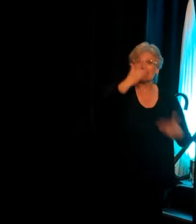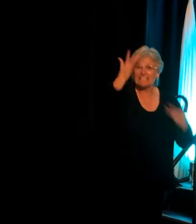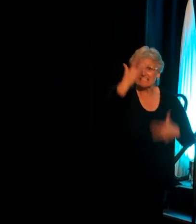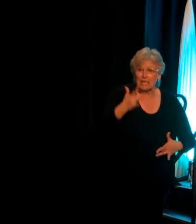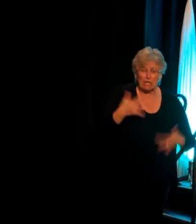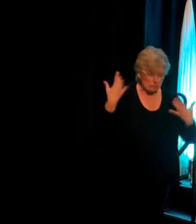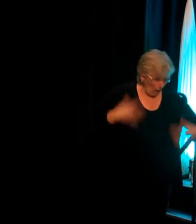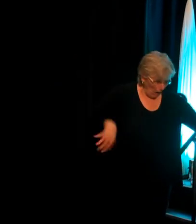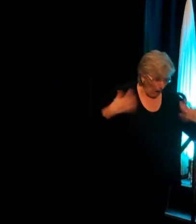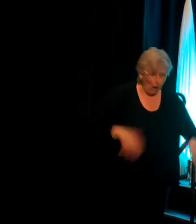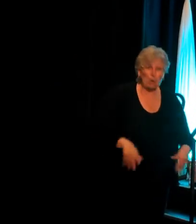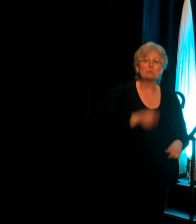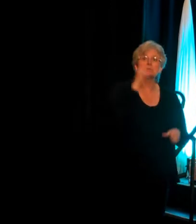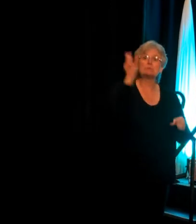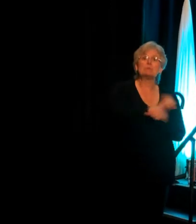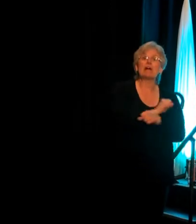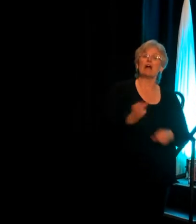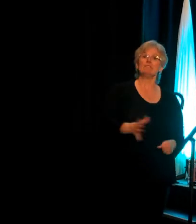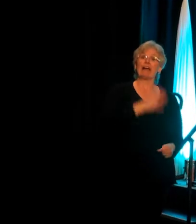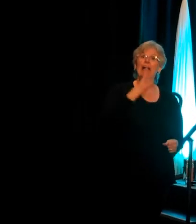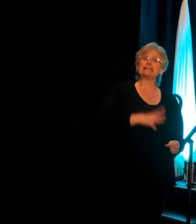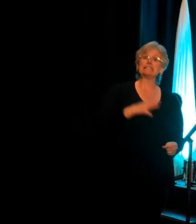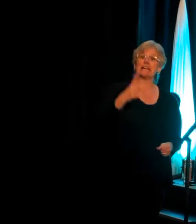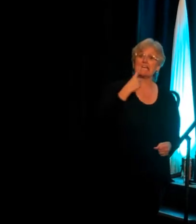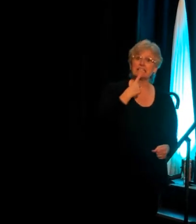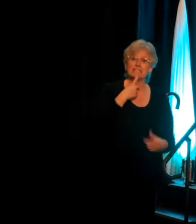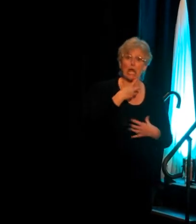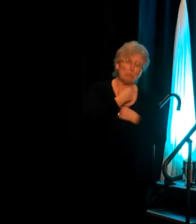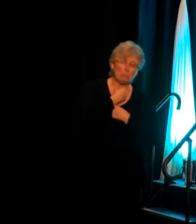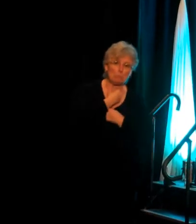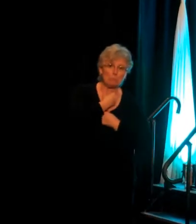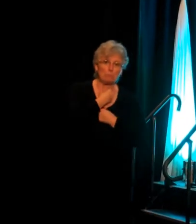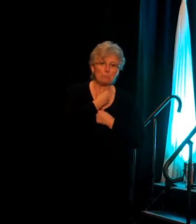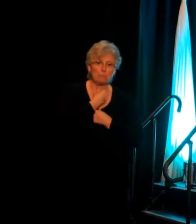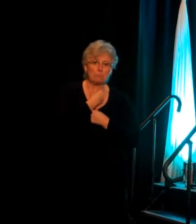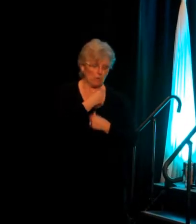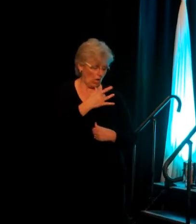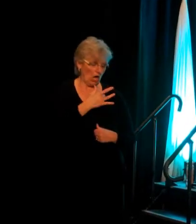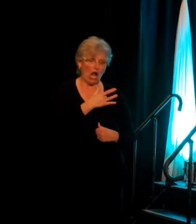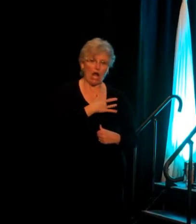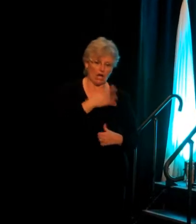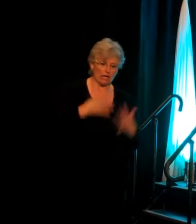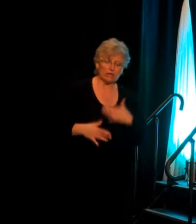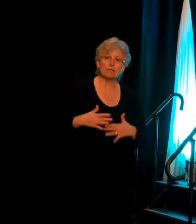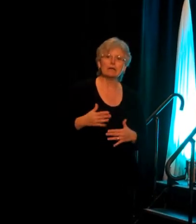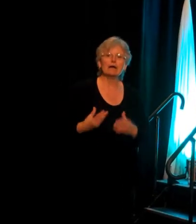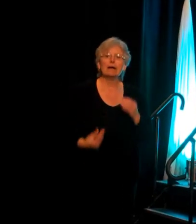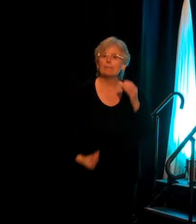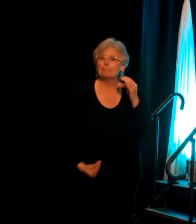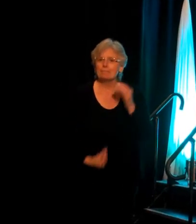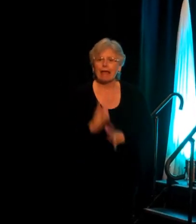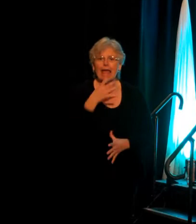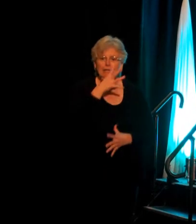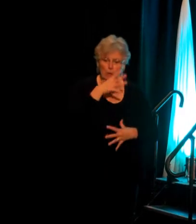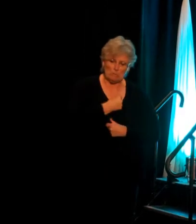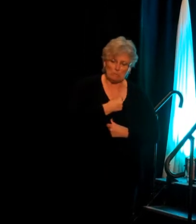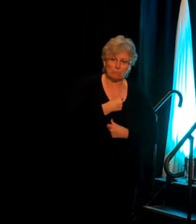disease. That's a fancy way of saying clogged arteries. Plants don't clog